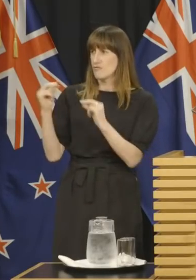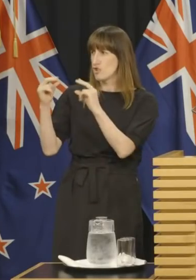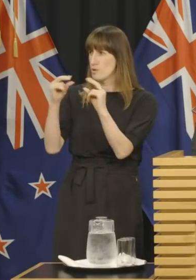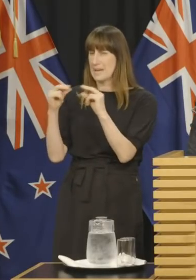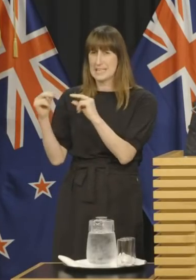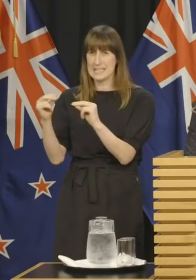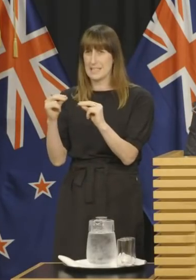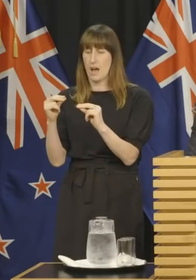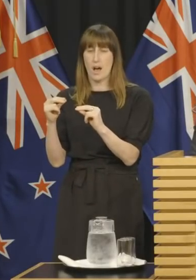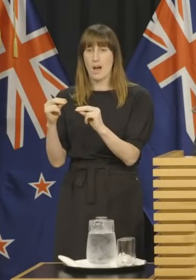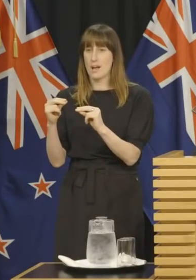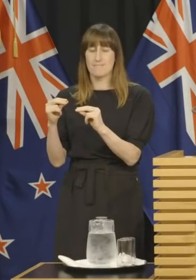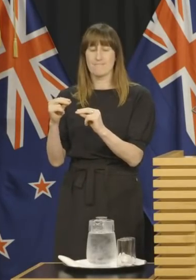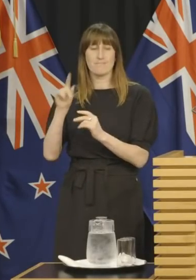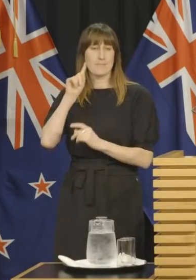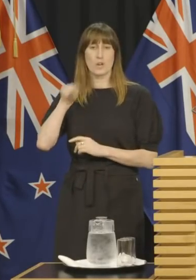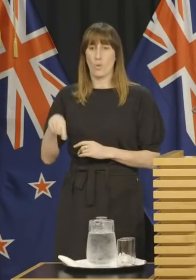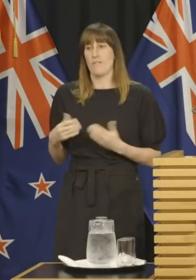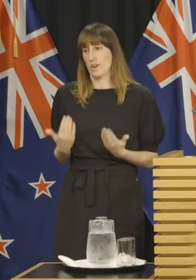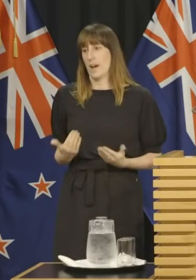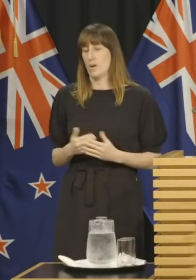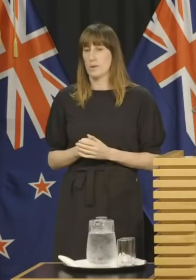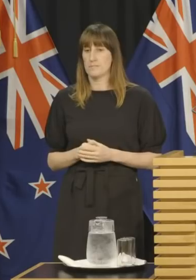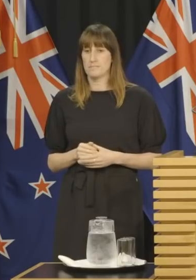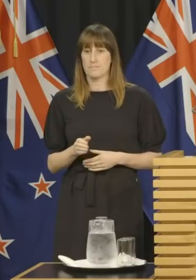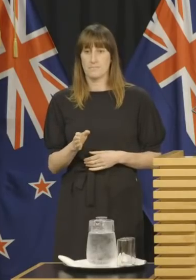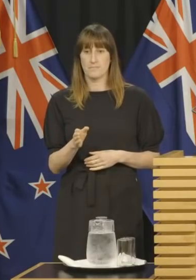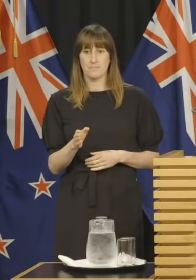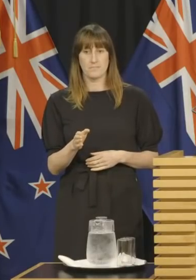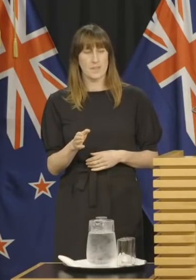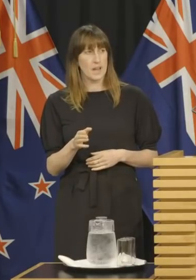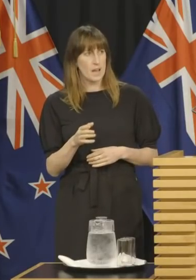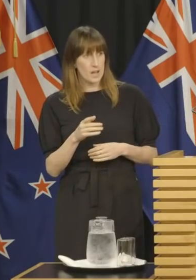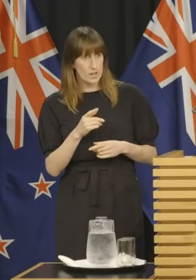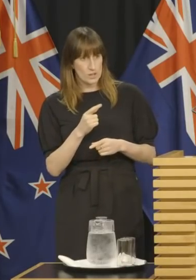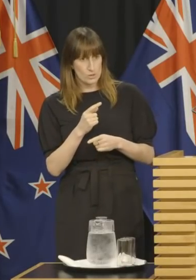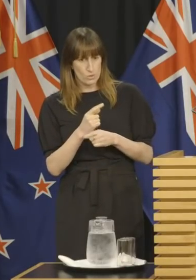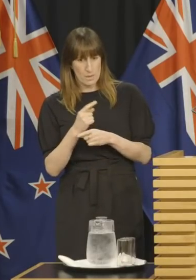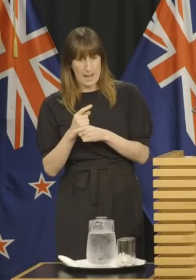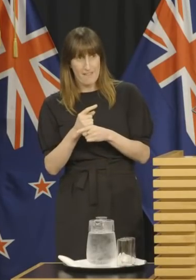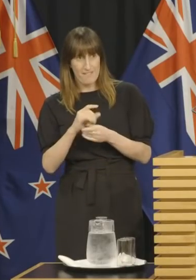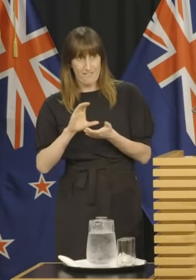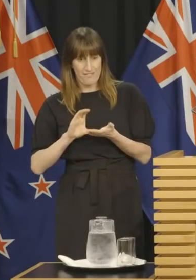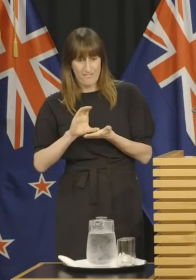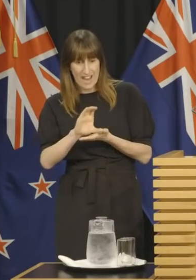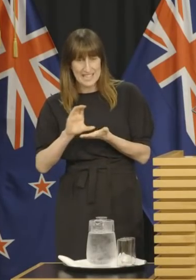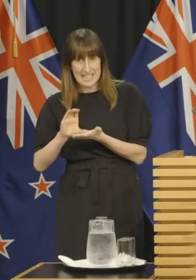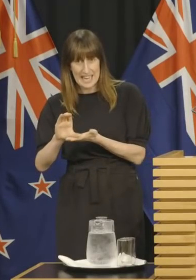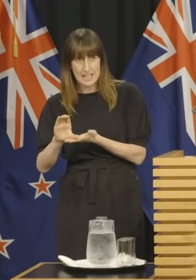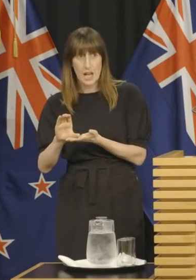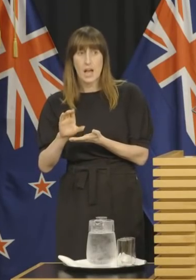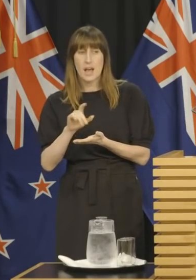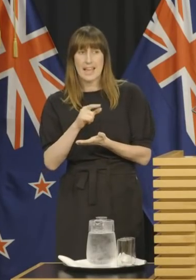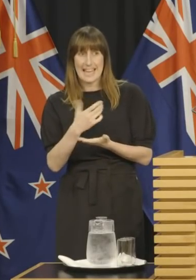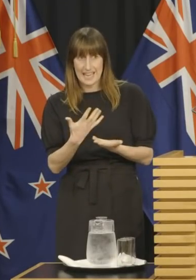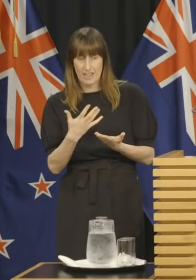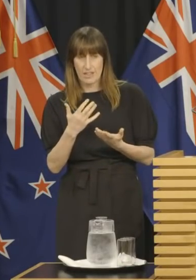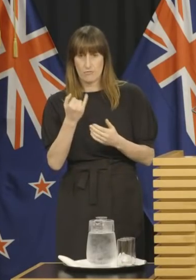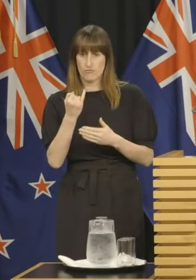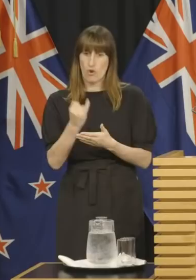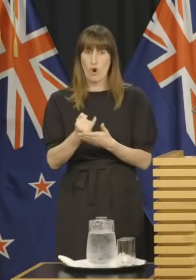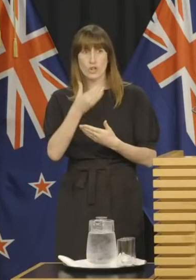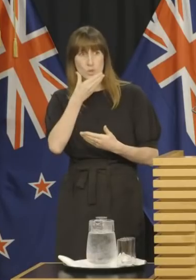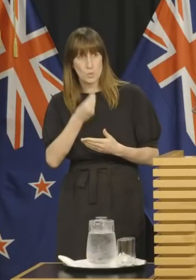substance. Was there any misappropriation of funding? No, this is a question I have